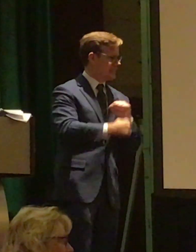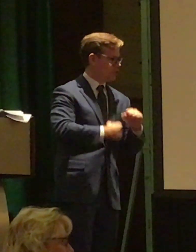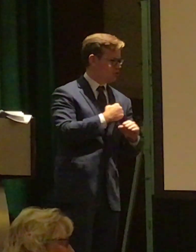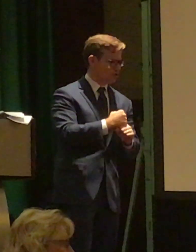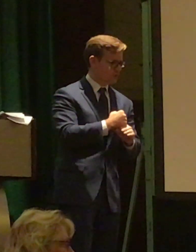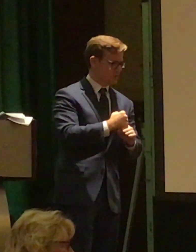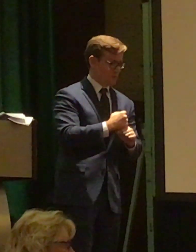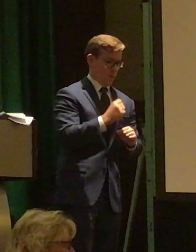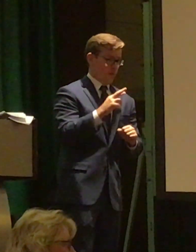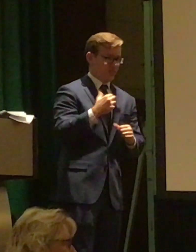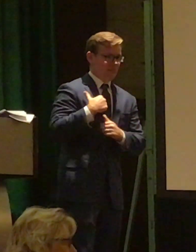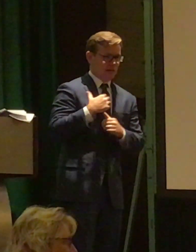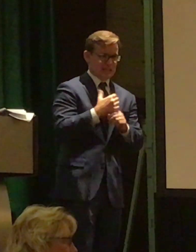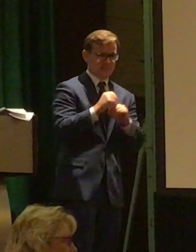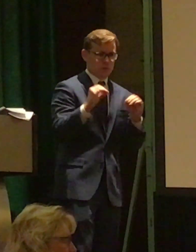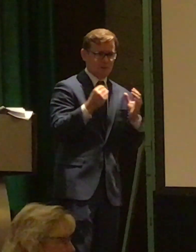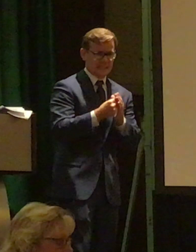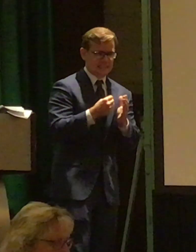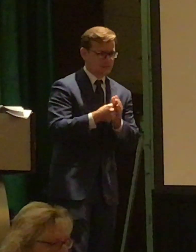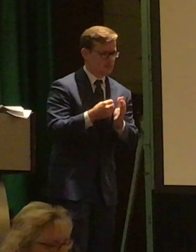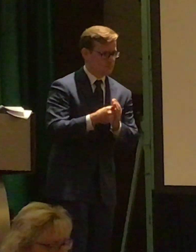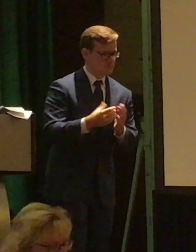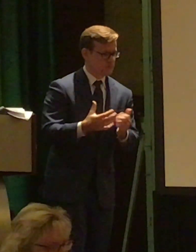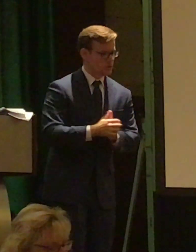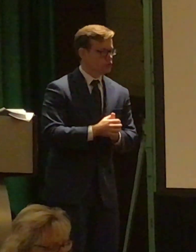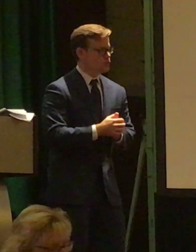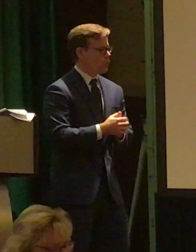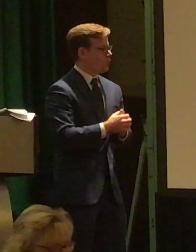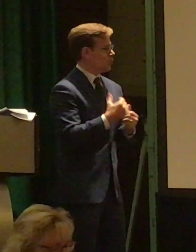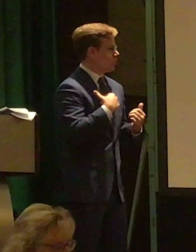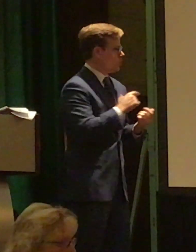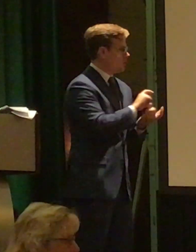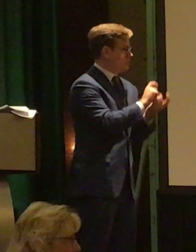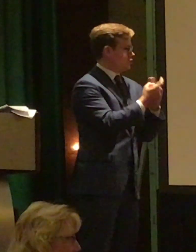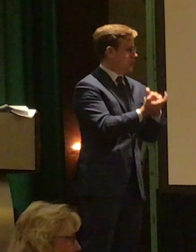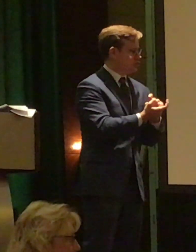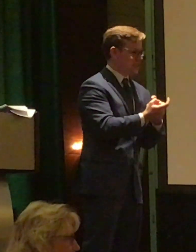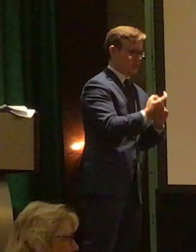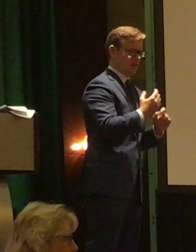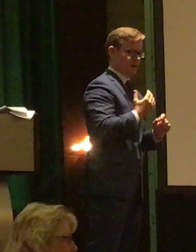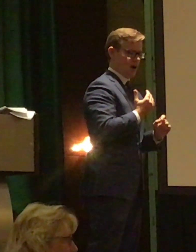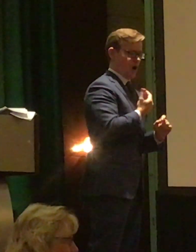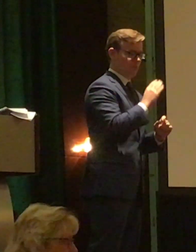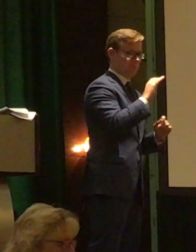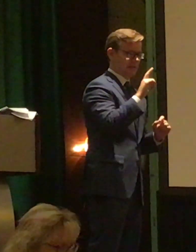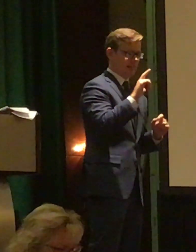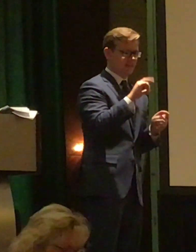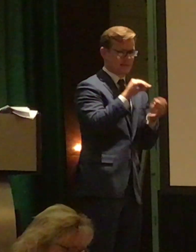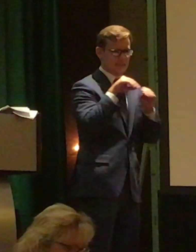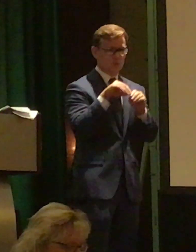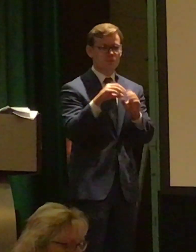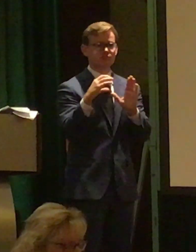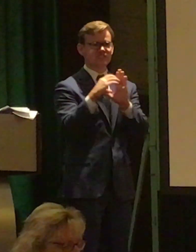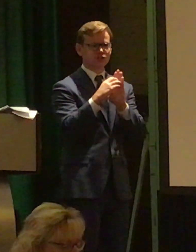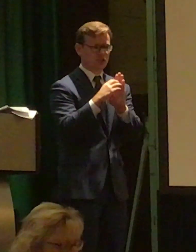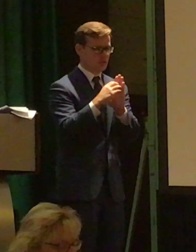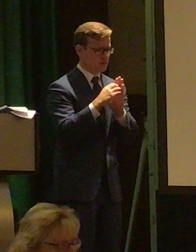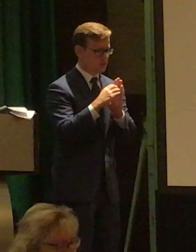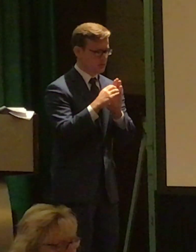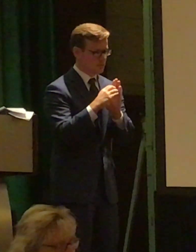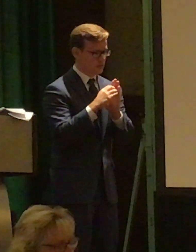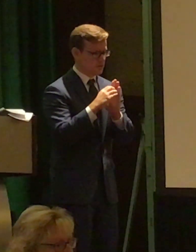And that is the bill that needs to be passed by Congress every year, or the funds aren't appropriated for the